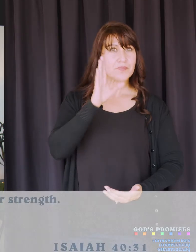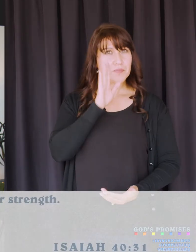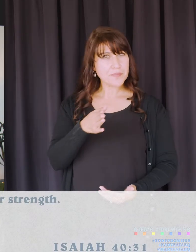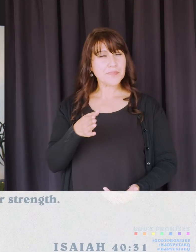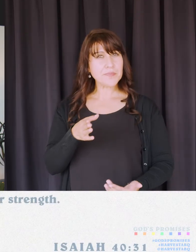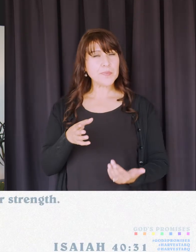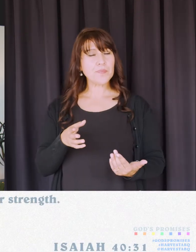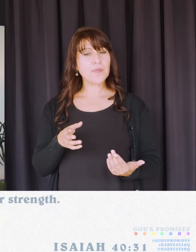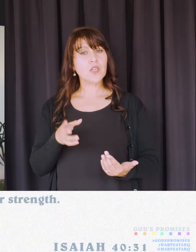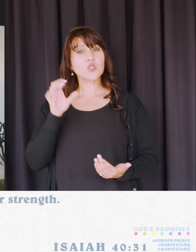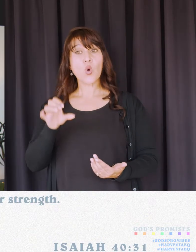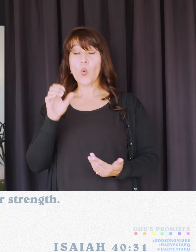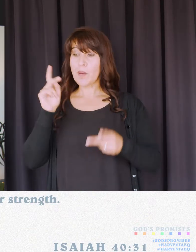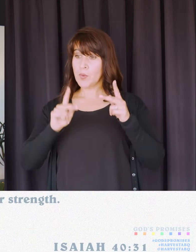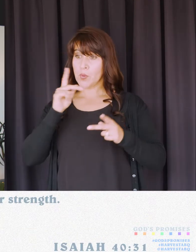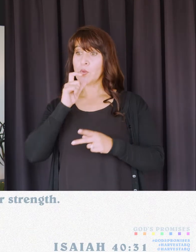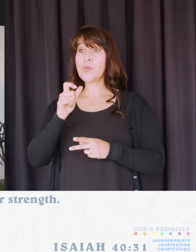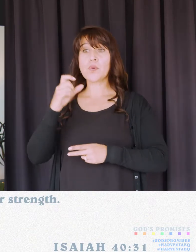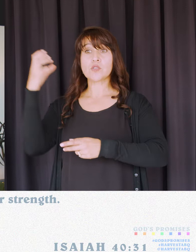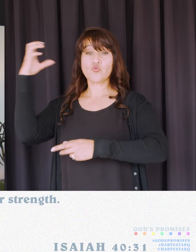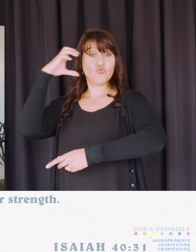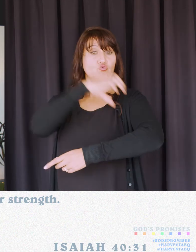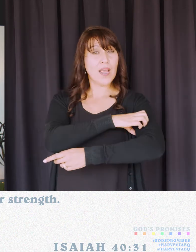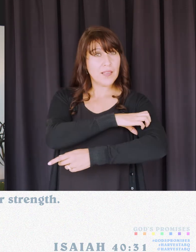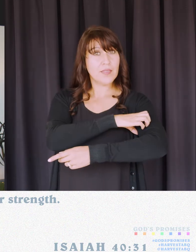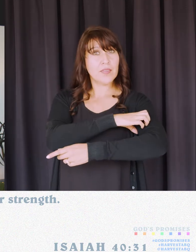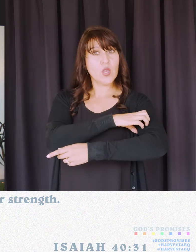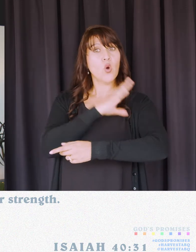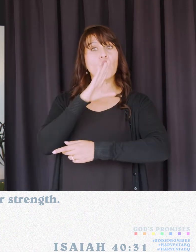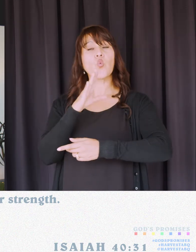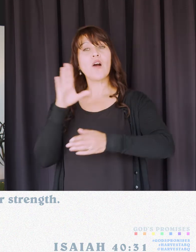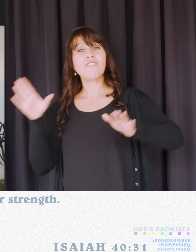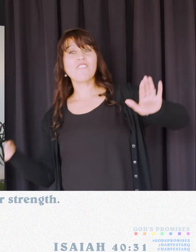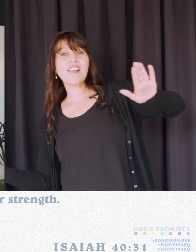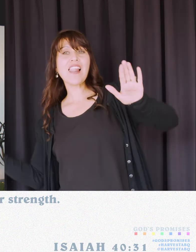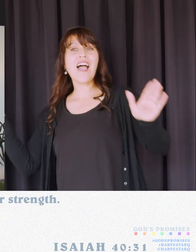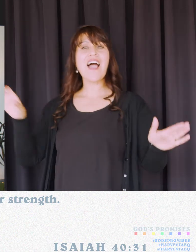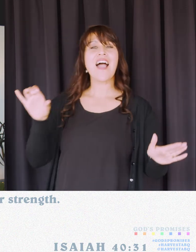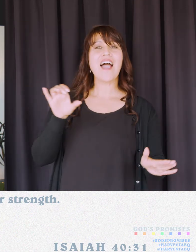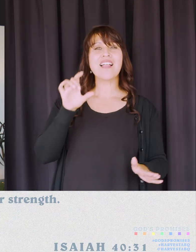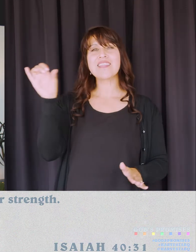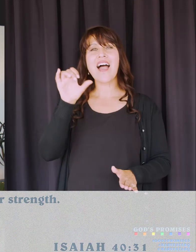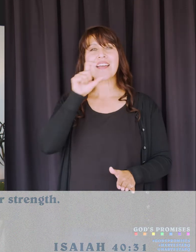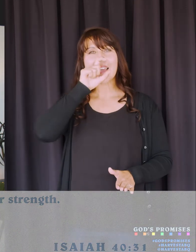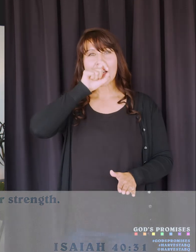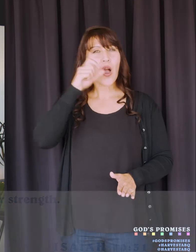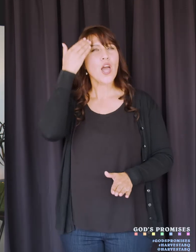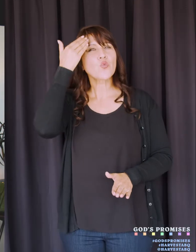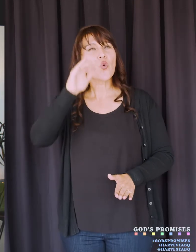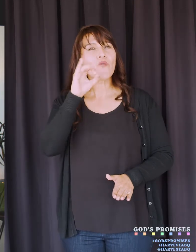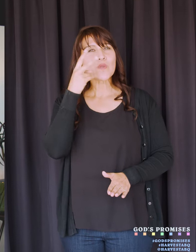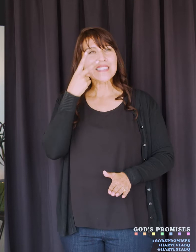renew their strength. They will soar on wings like eagles. I don't know if you've ever seen an eagle in the wild. I've